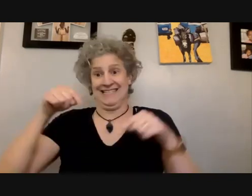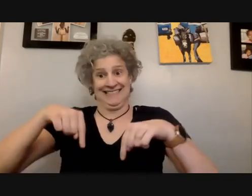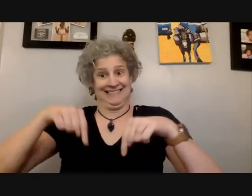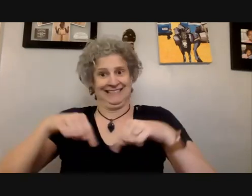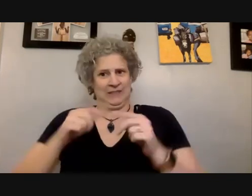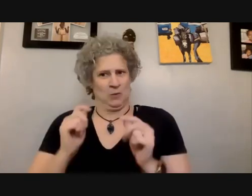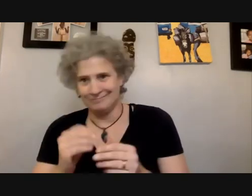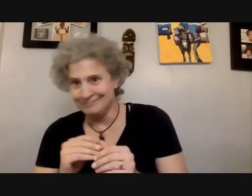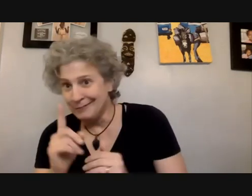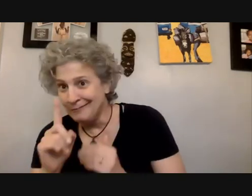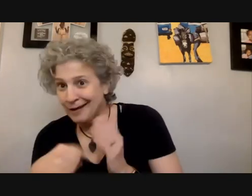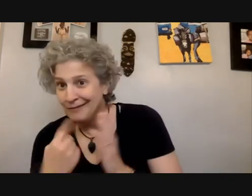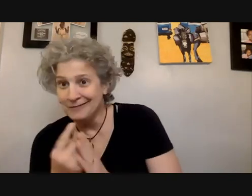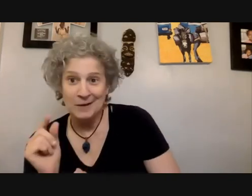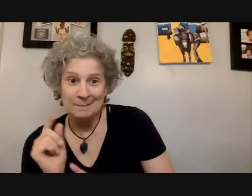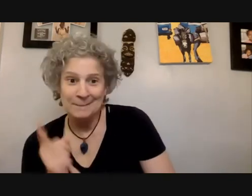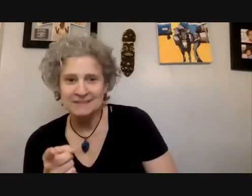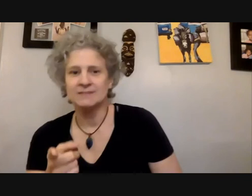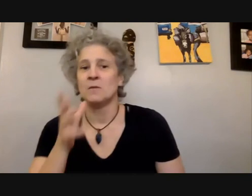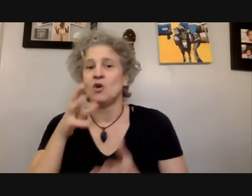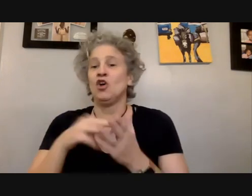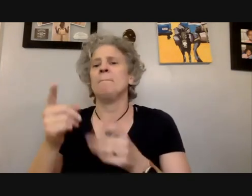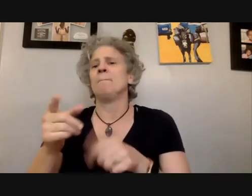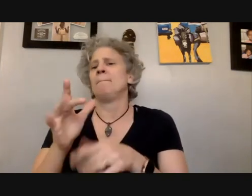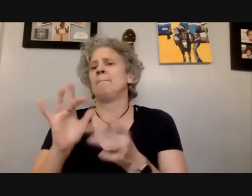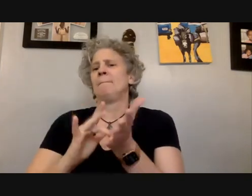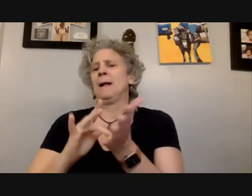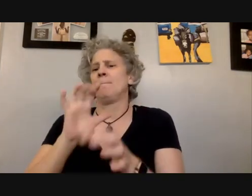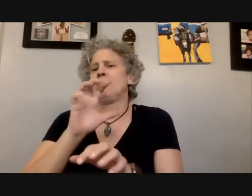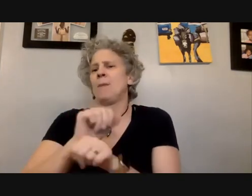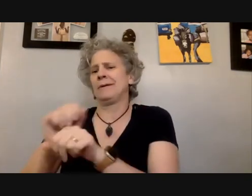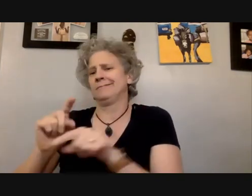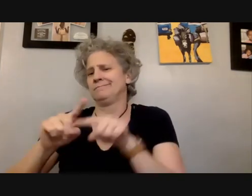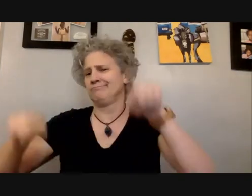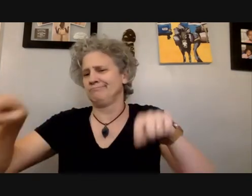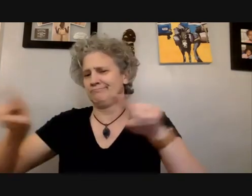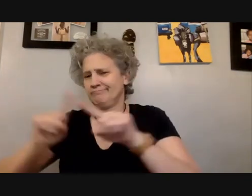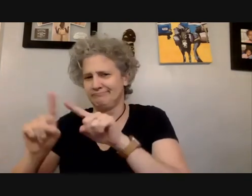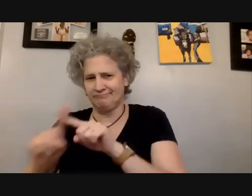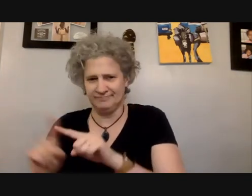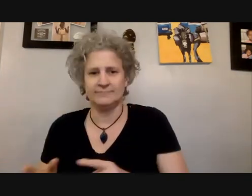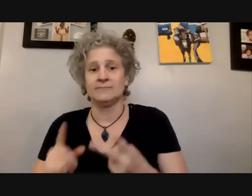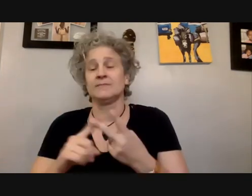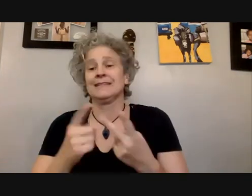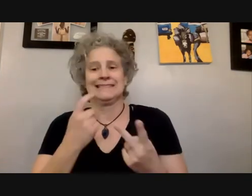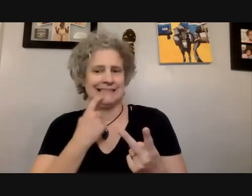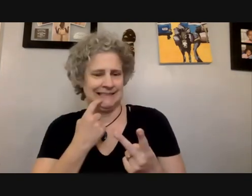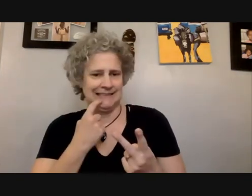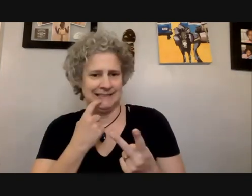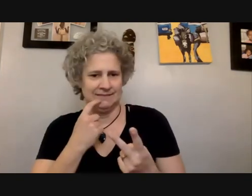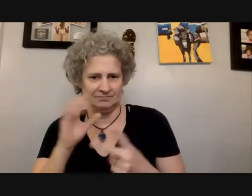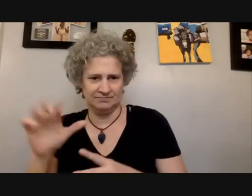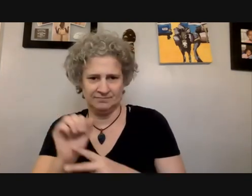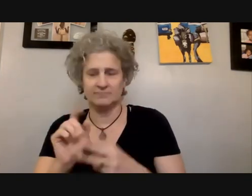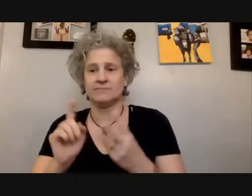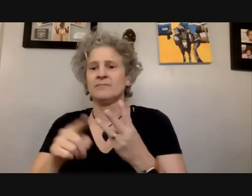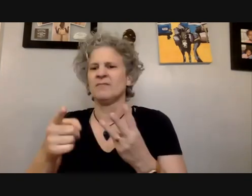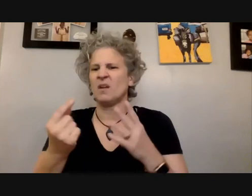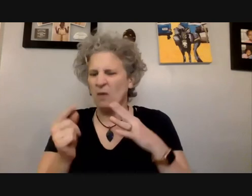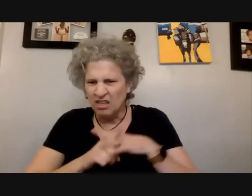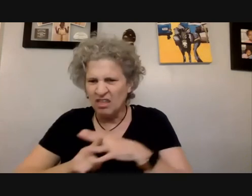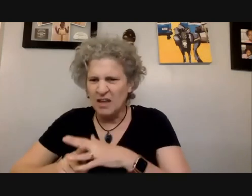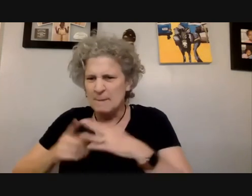Okay, so covering 4 main topics. We have about an hour and a half, so we want to make sure that we touch on certain things. We're going to talk about,